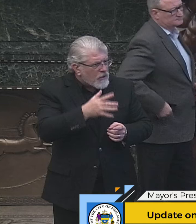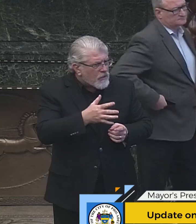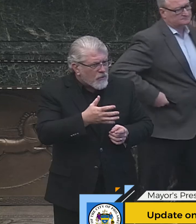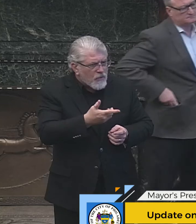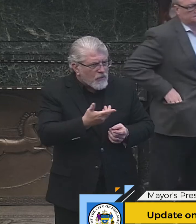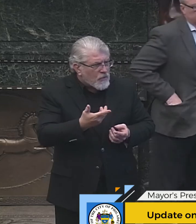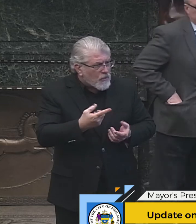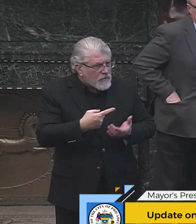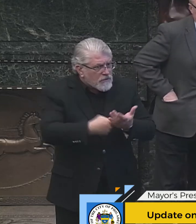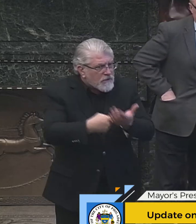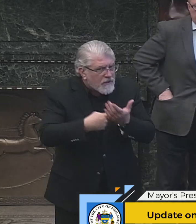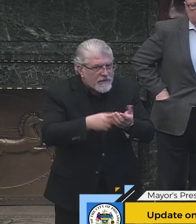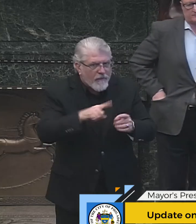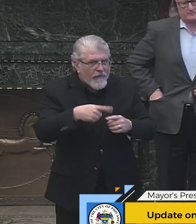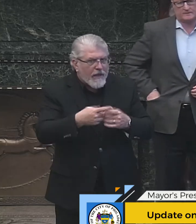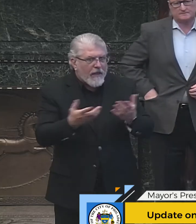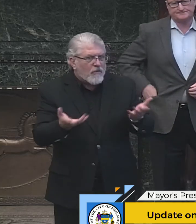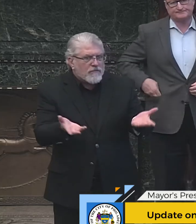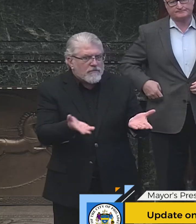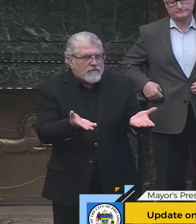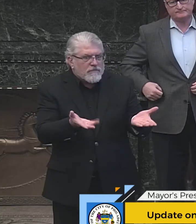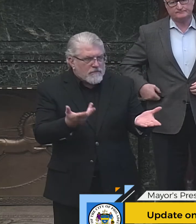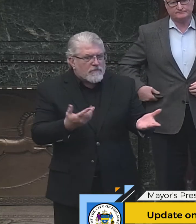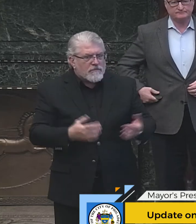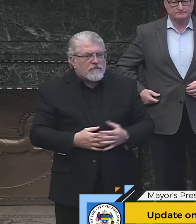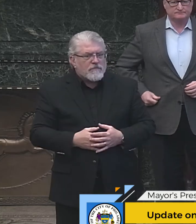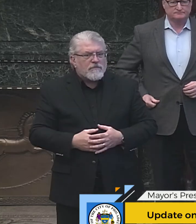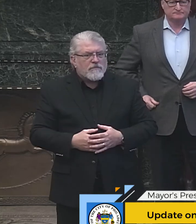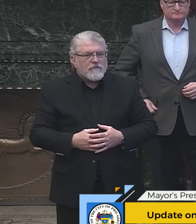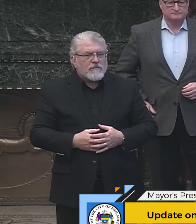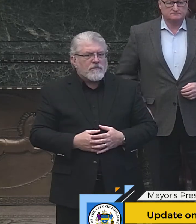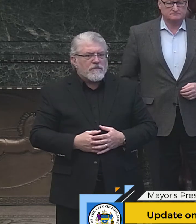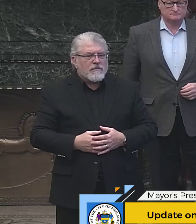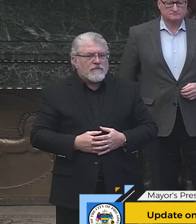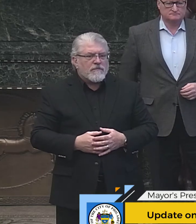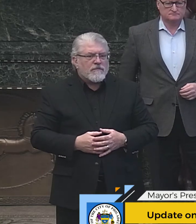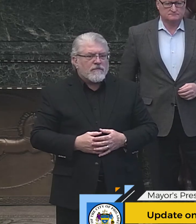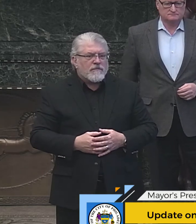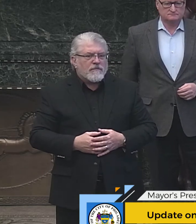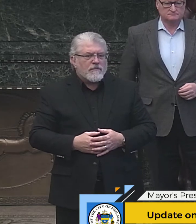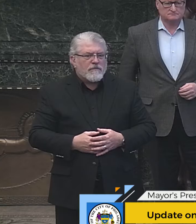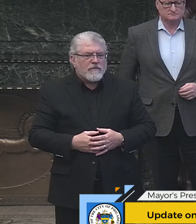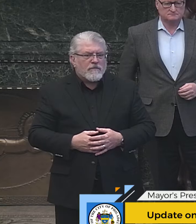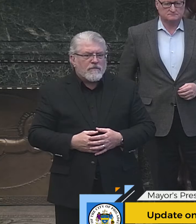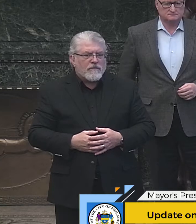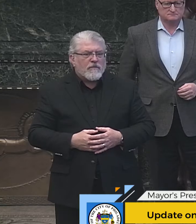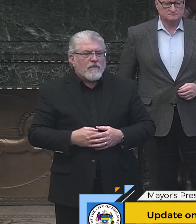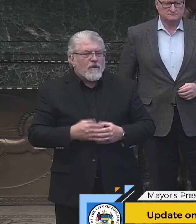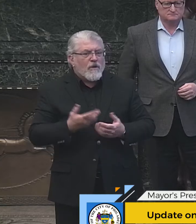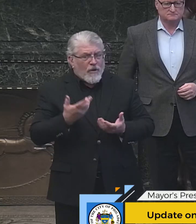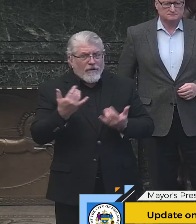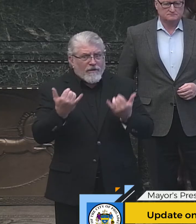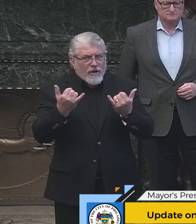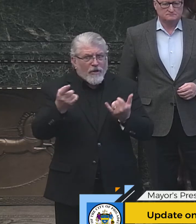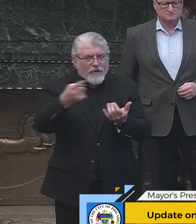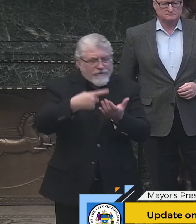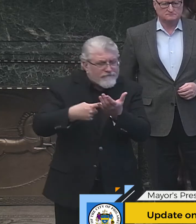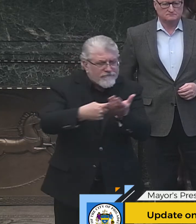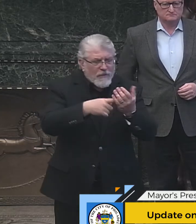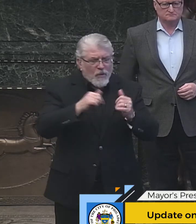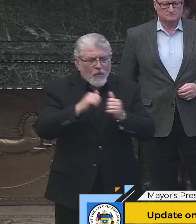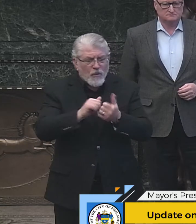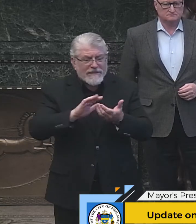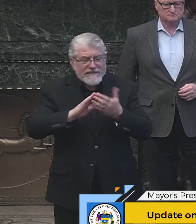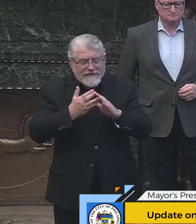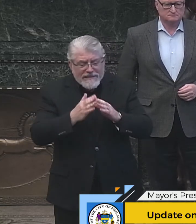with City Council and the City Council President on how to proceed with budget hearings. At this point, the initial